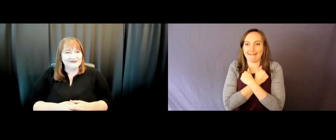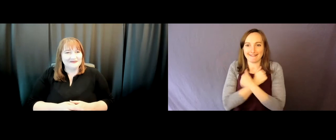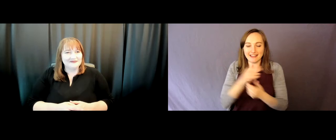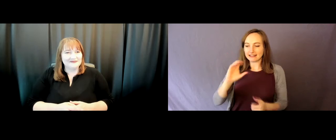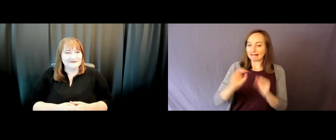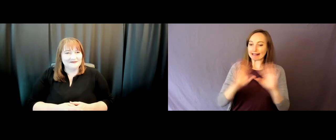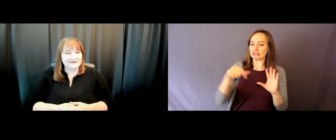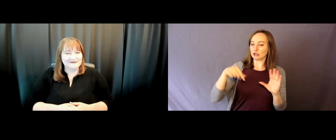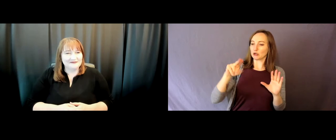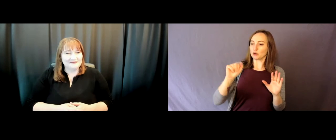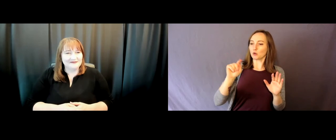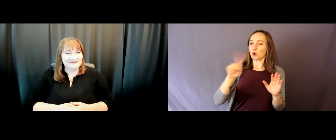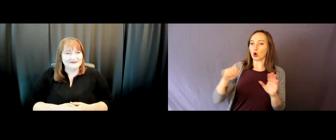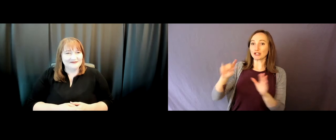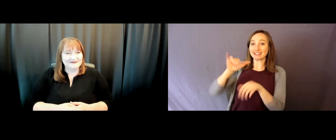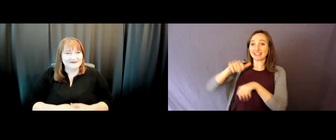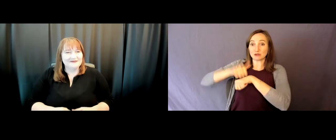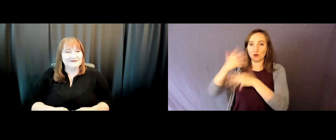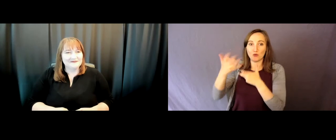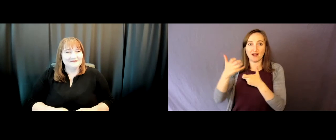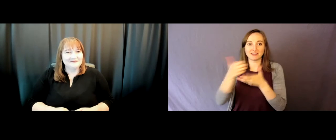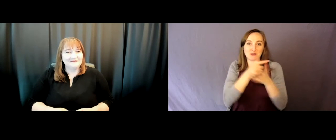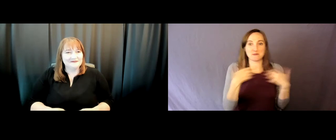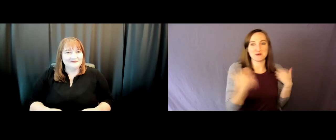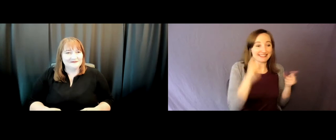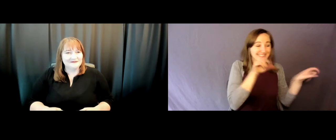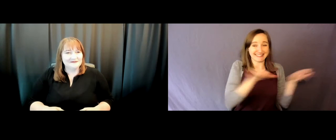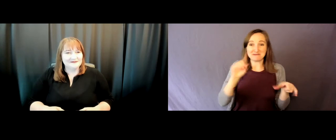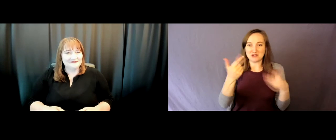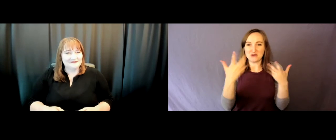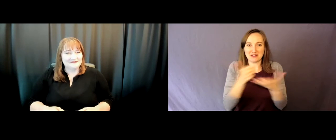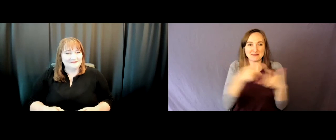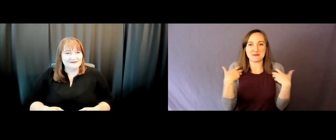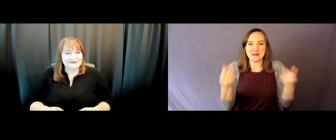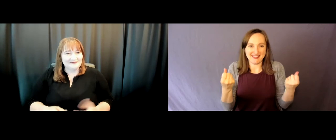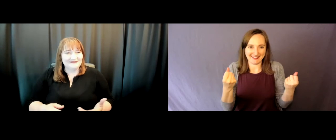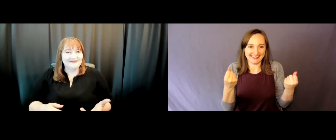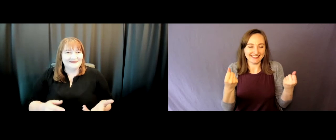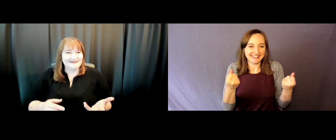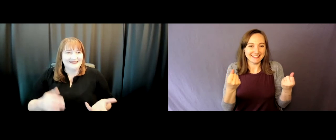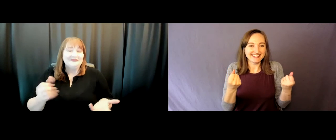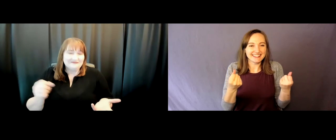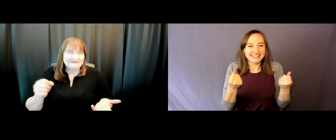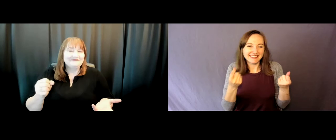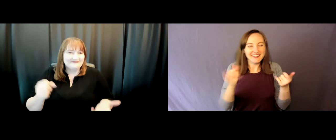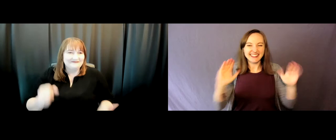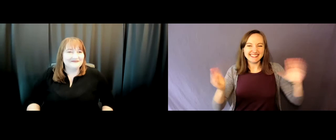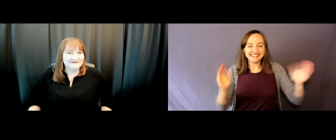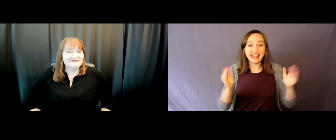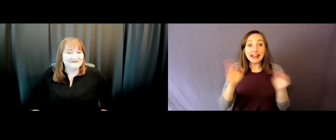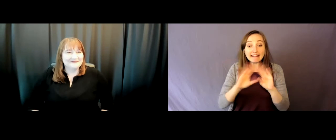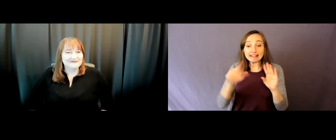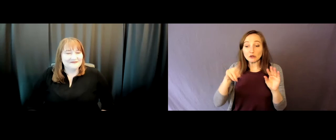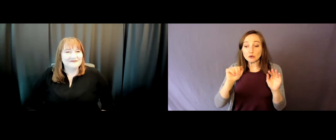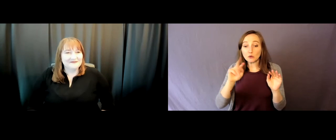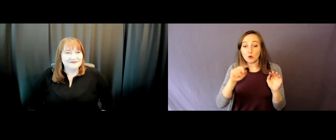wants to heal you. Yeah. And so a dog also wants to heal you. And so that's how they're the same with clear quartz. And a clear quartz too